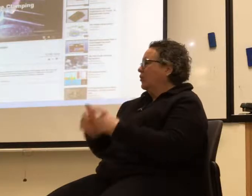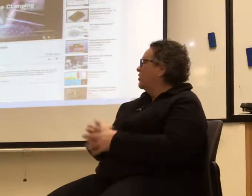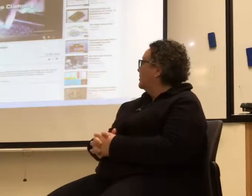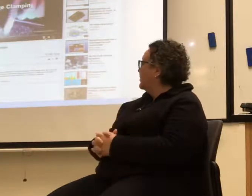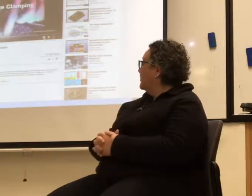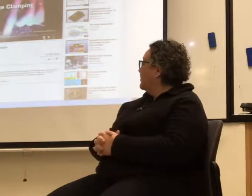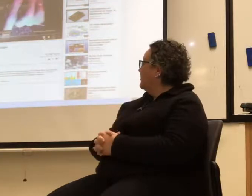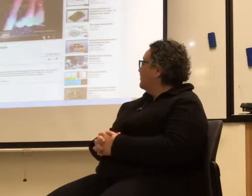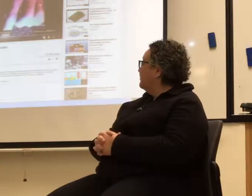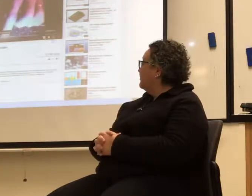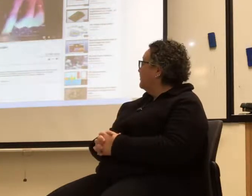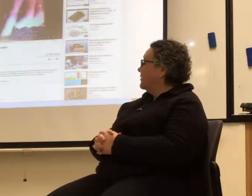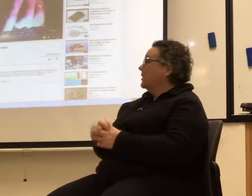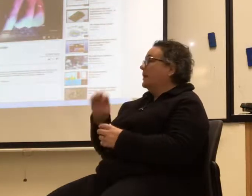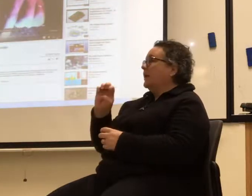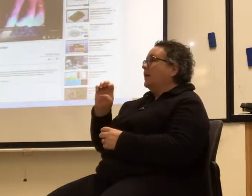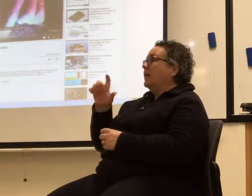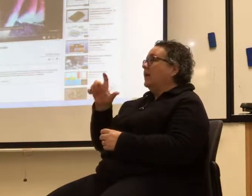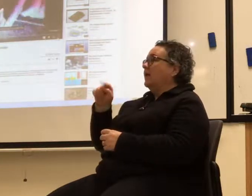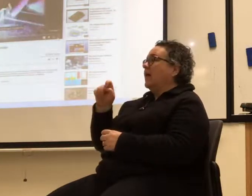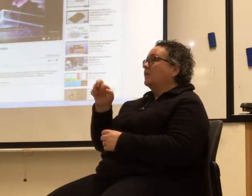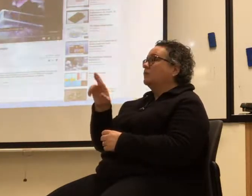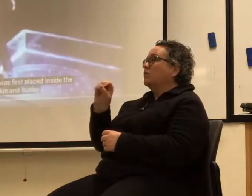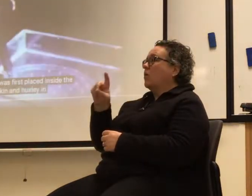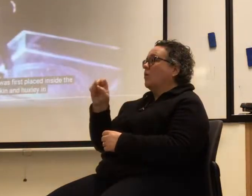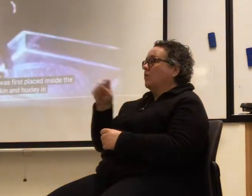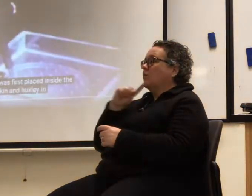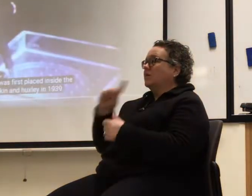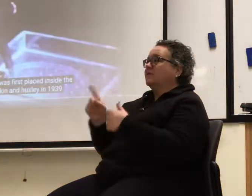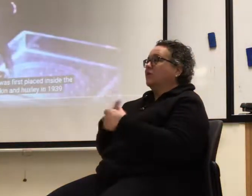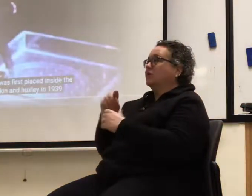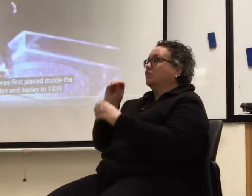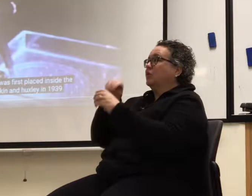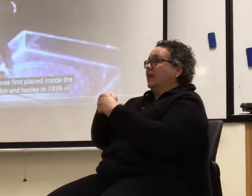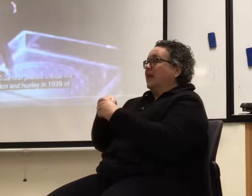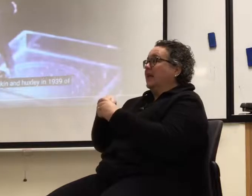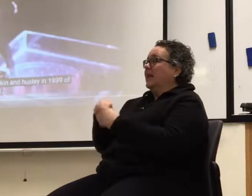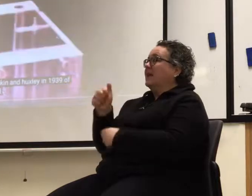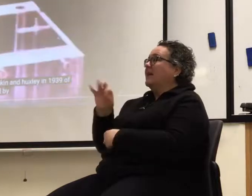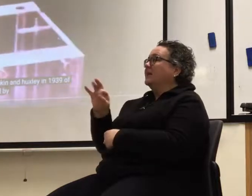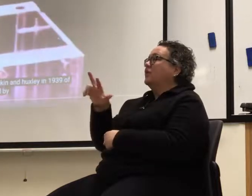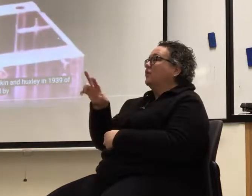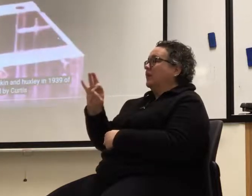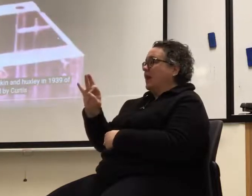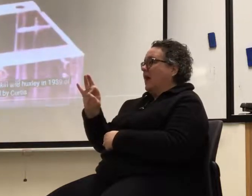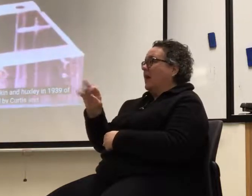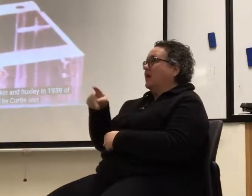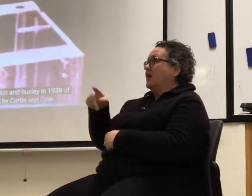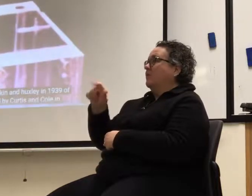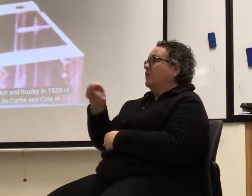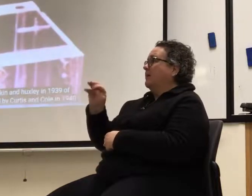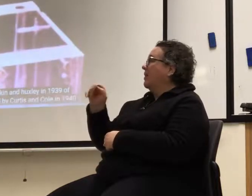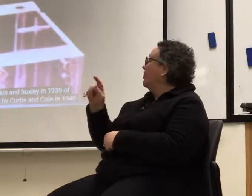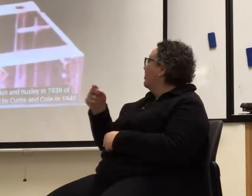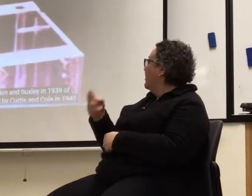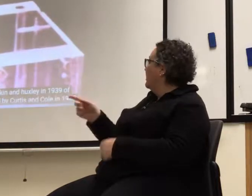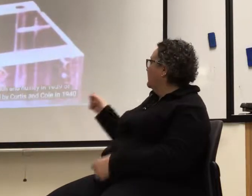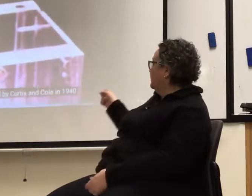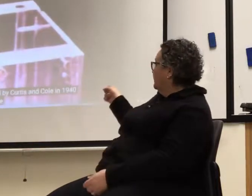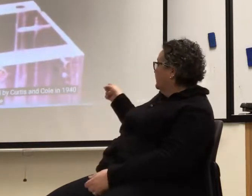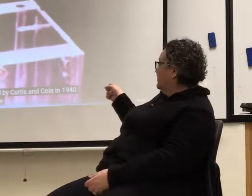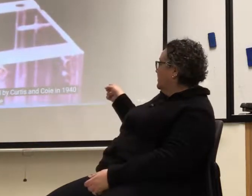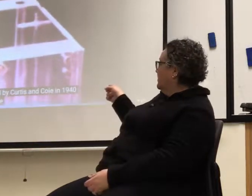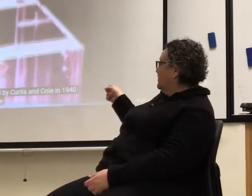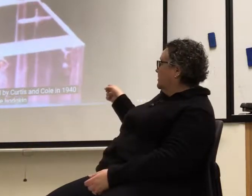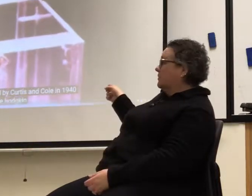An electrode was first placed inside the axon by Hodgkin and Huxley in 1939 at Plymouth, and by Curtis and Cole in 1940